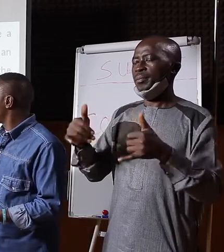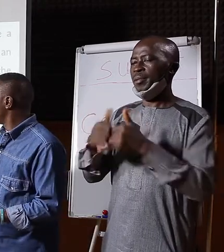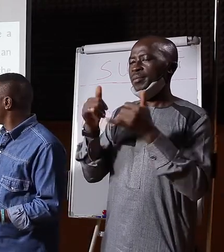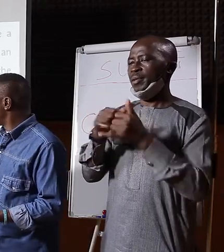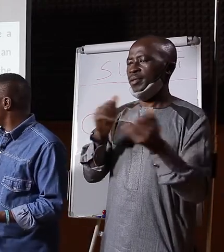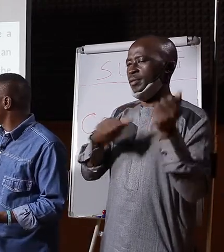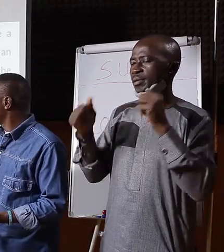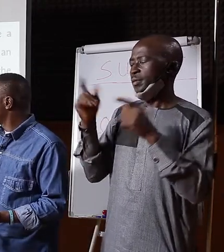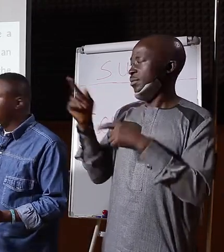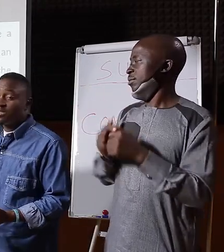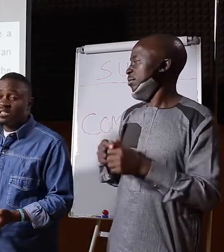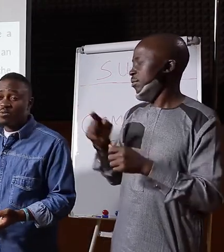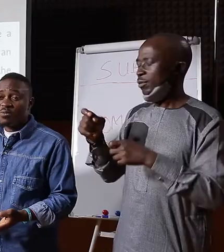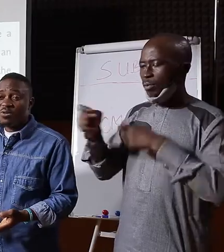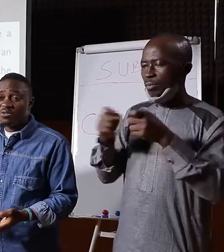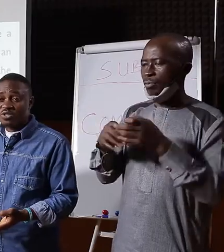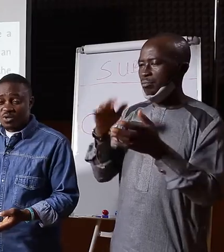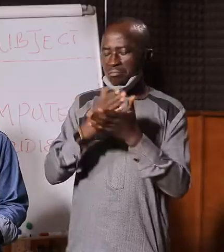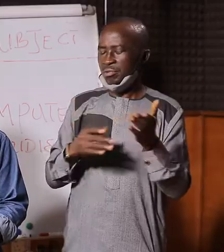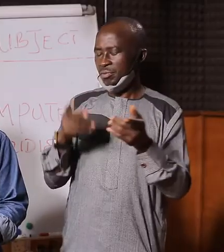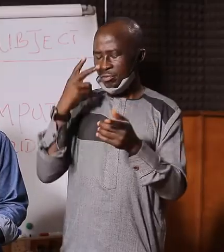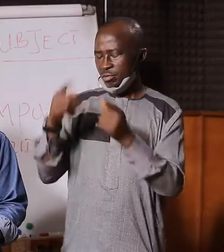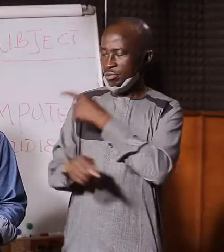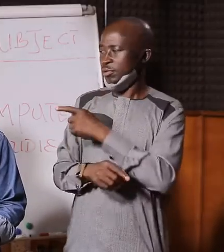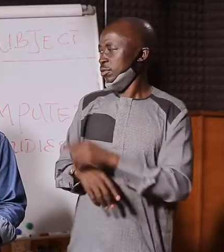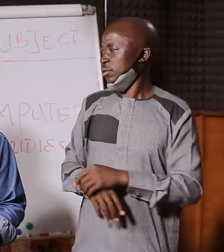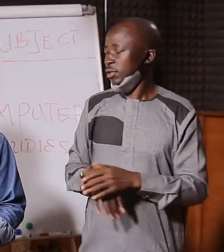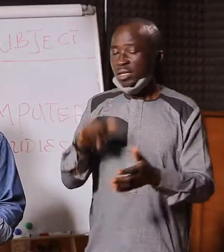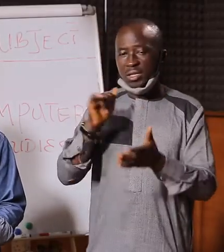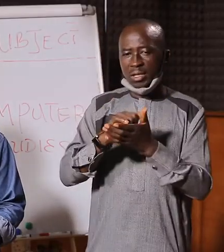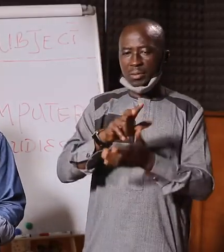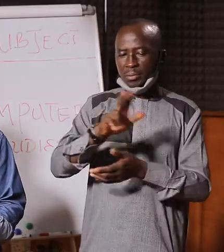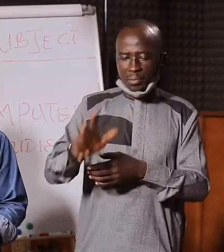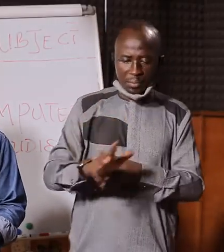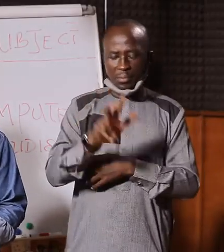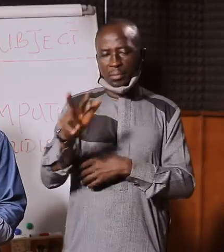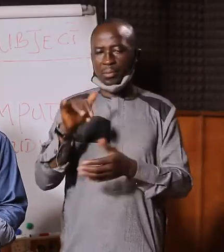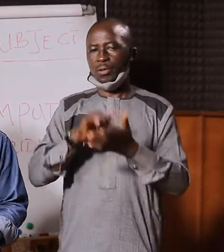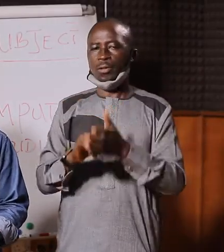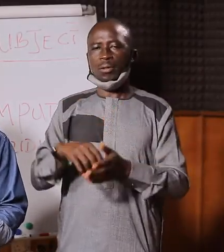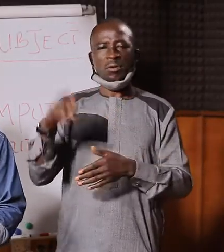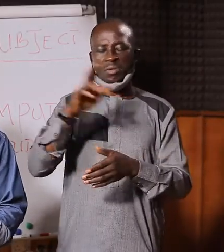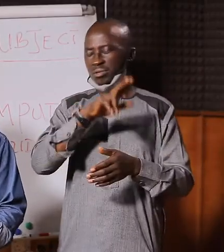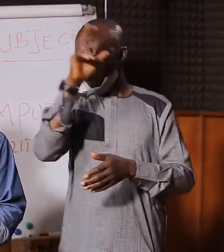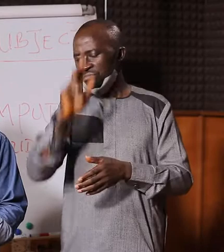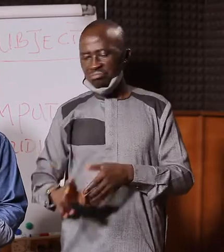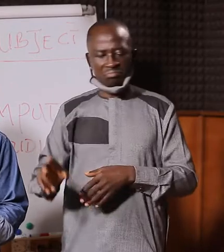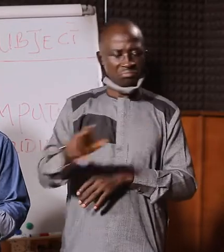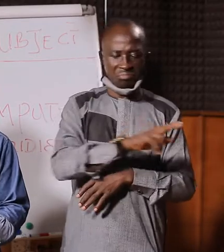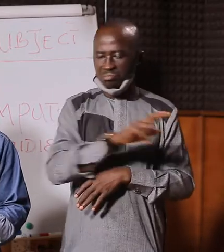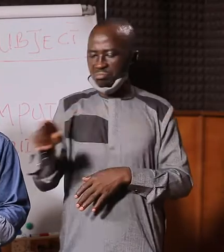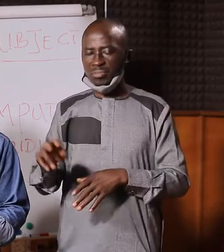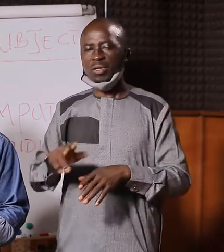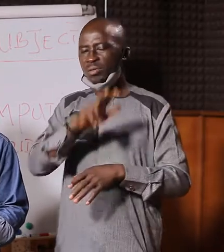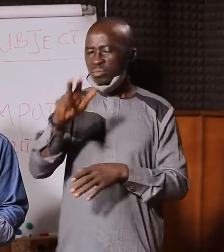On your control pads, you could actually see what we call the joystick. That very flexible pad you could turn up, right, left, center, and